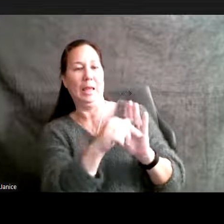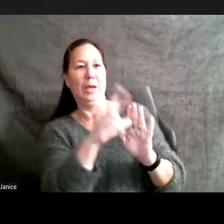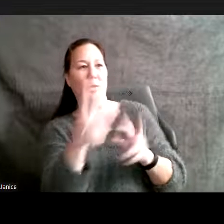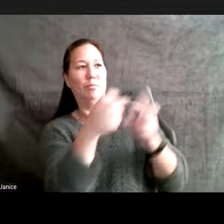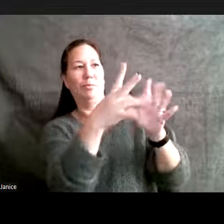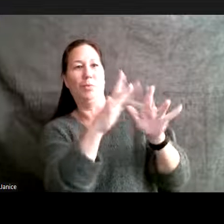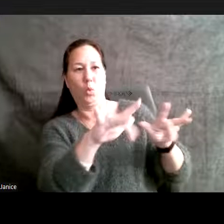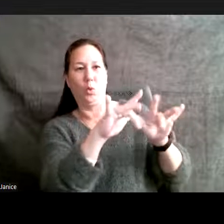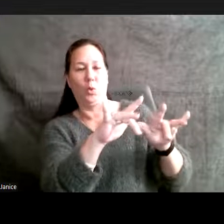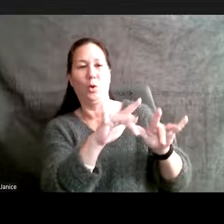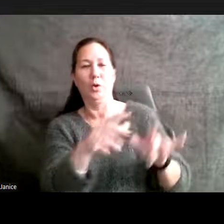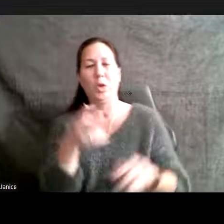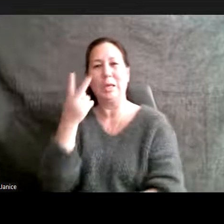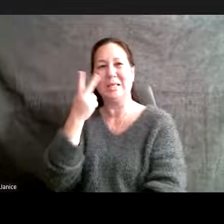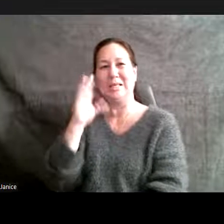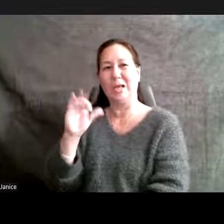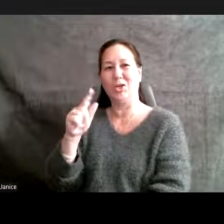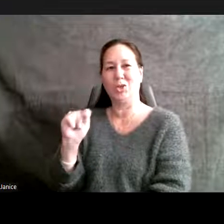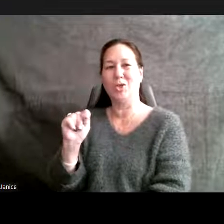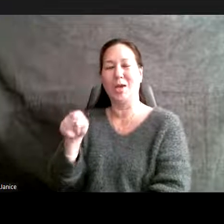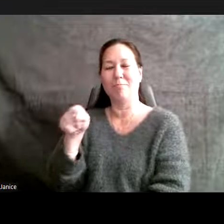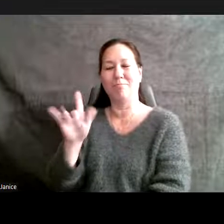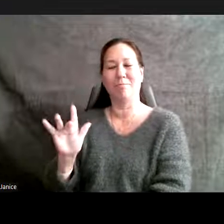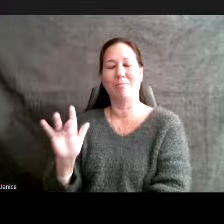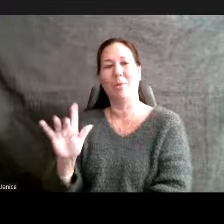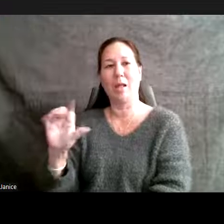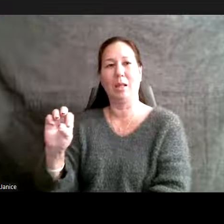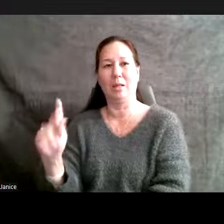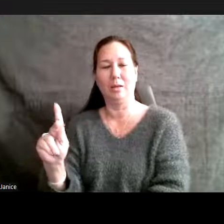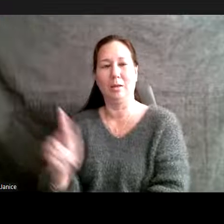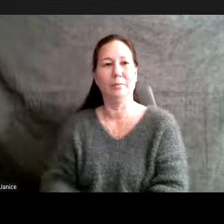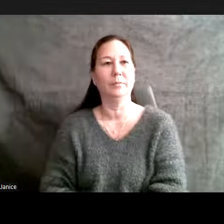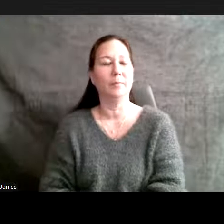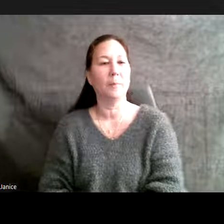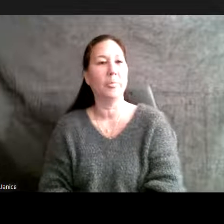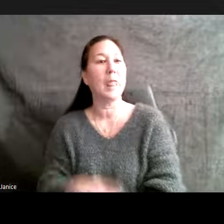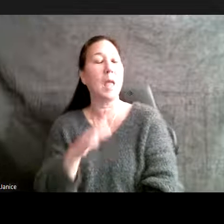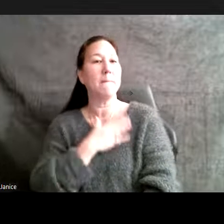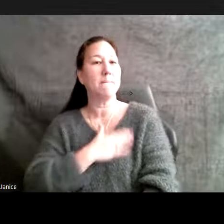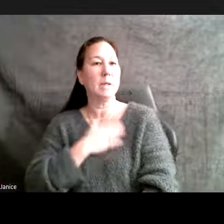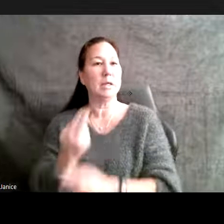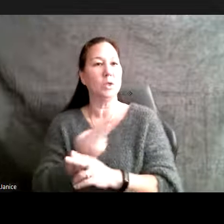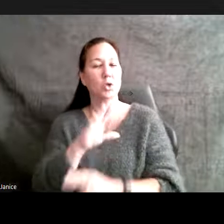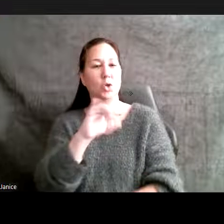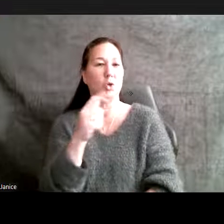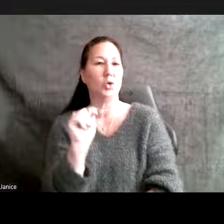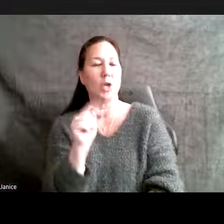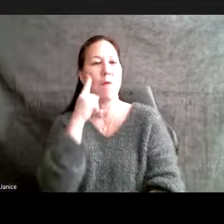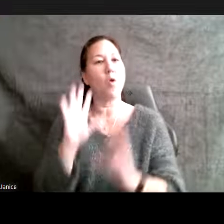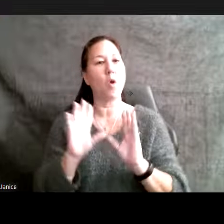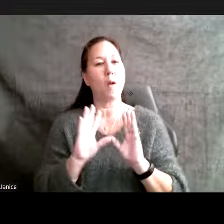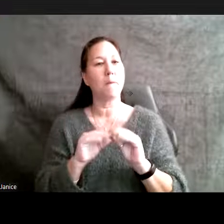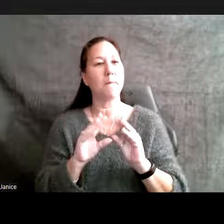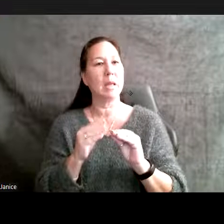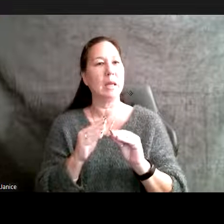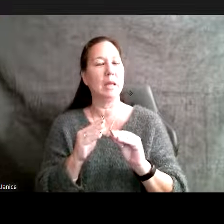I remind the council members, please only use the chat function for meeting logistics and no other communication